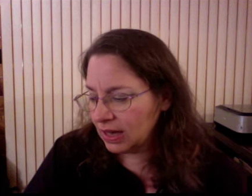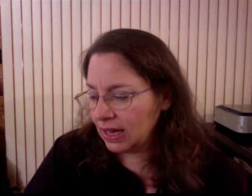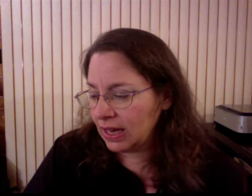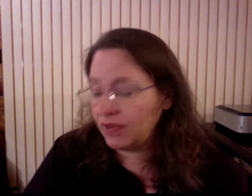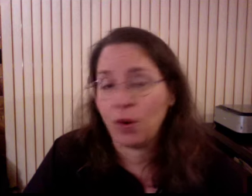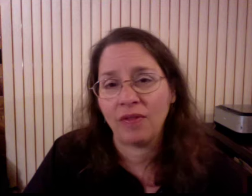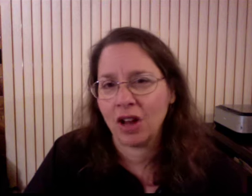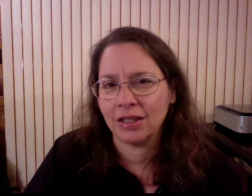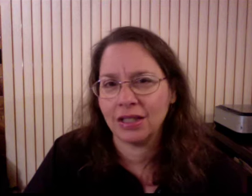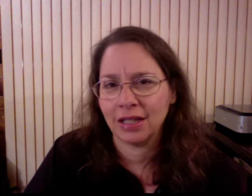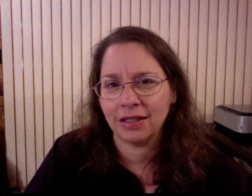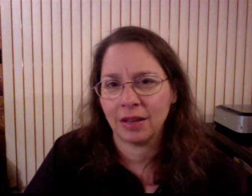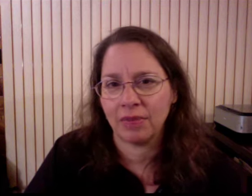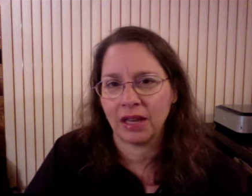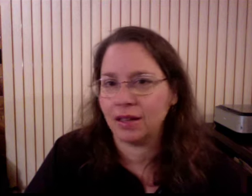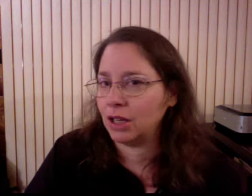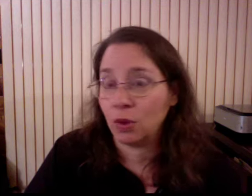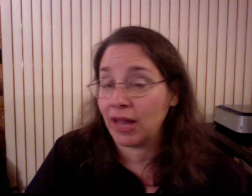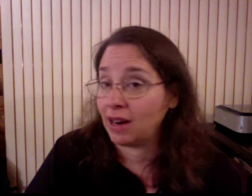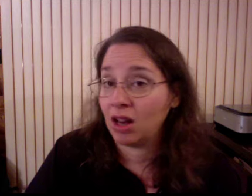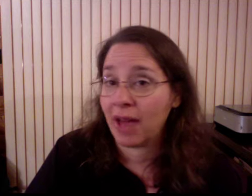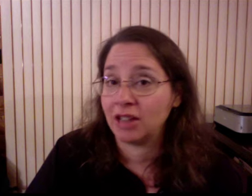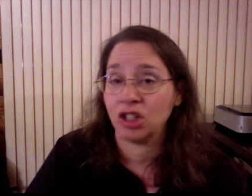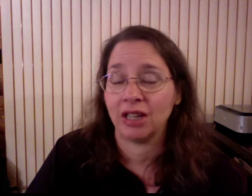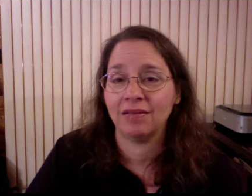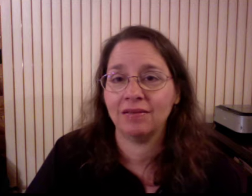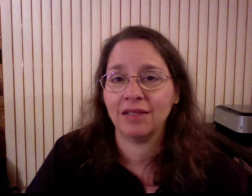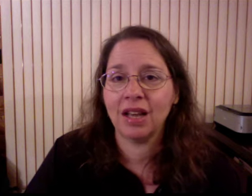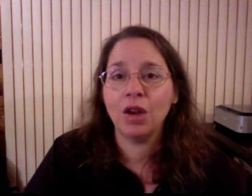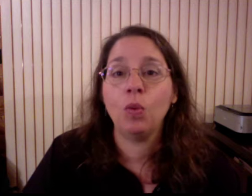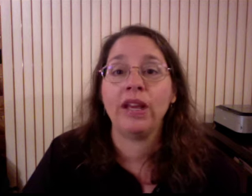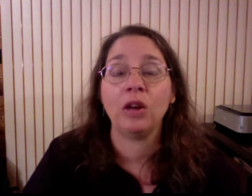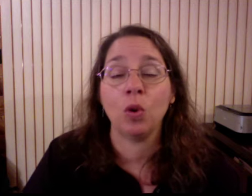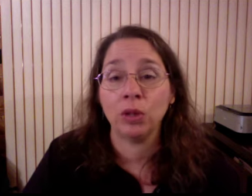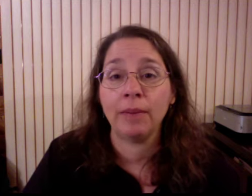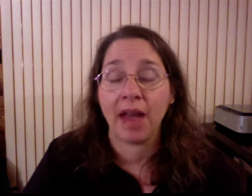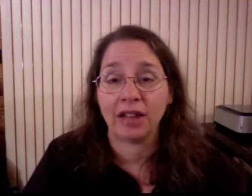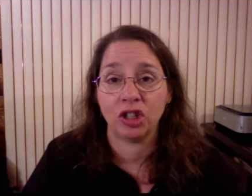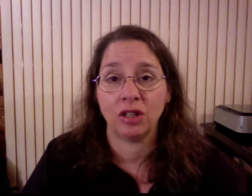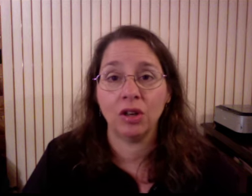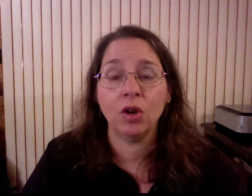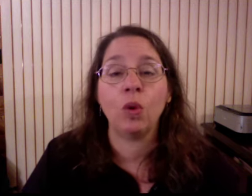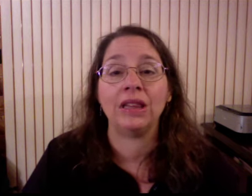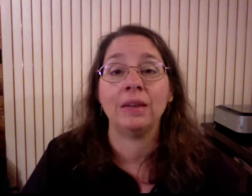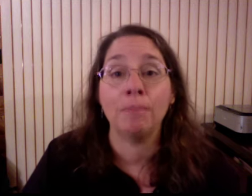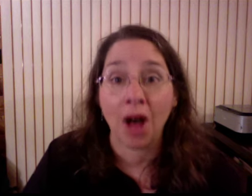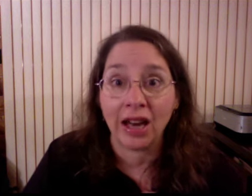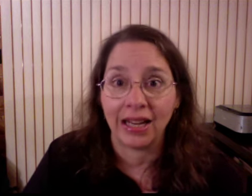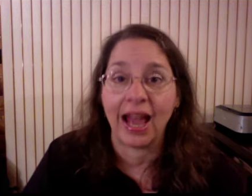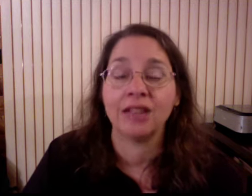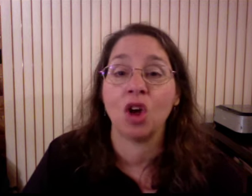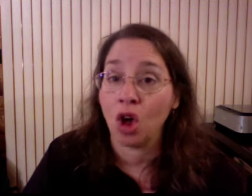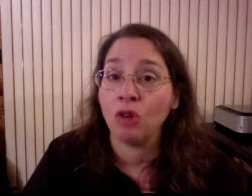If you have not seen something, you cannot imagine it. We can only imagine what the body has